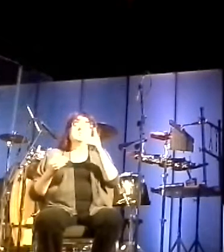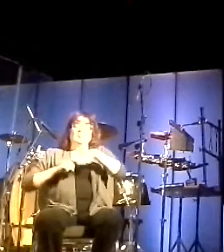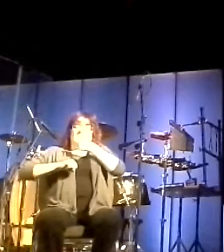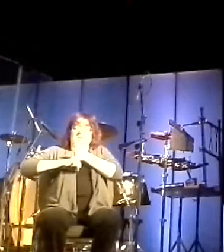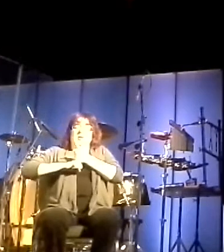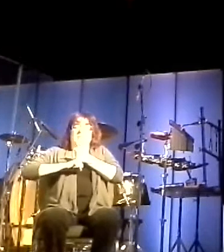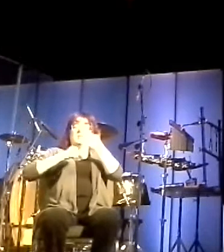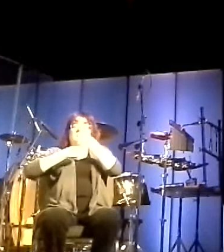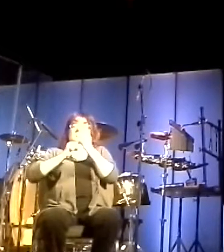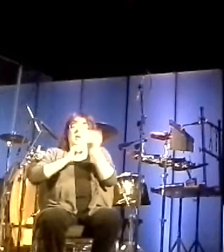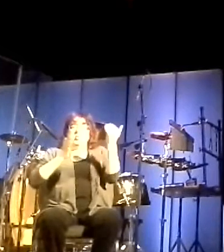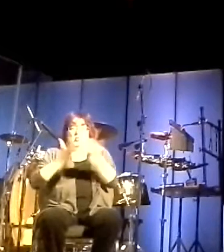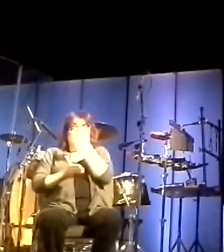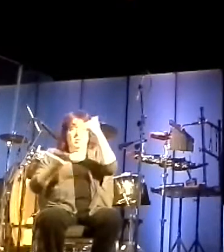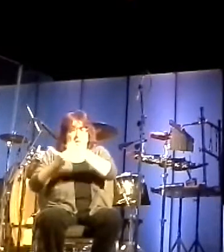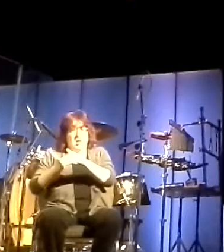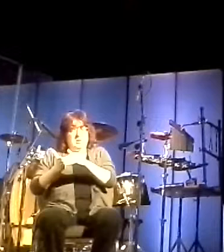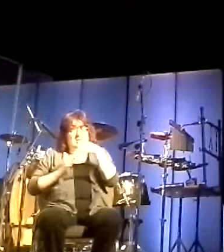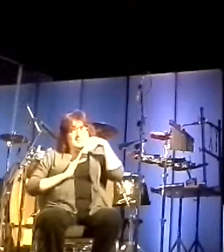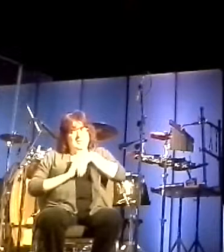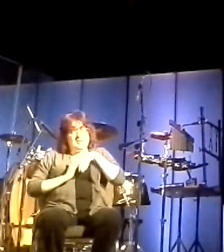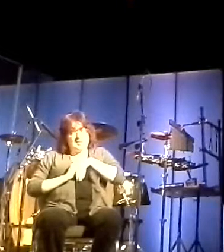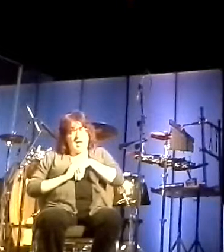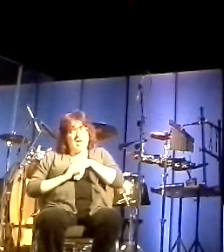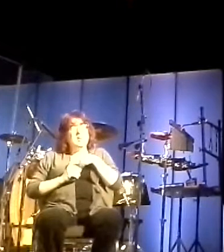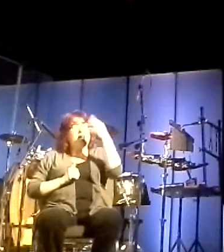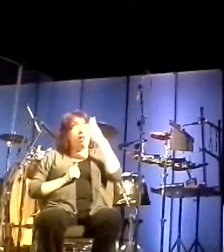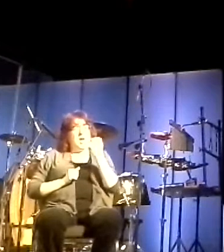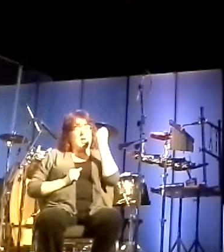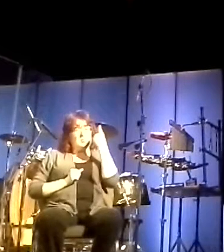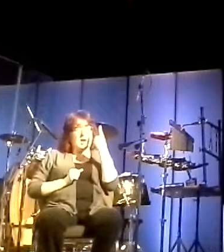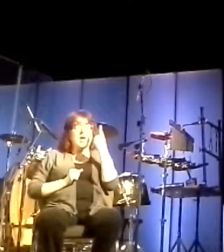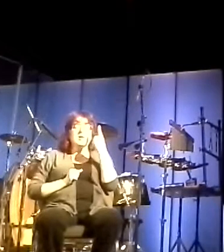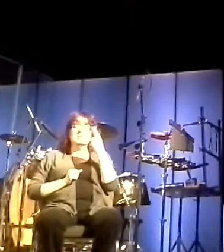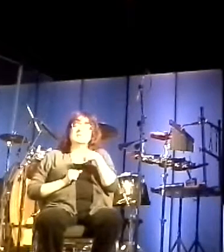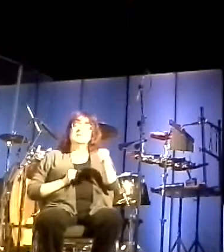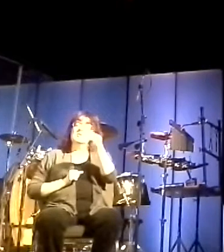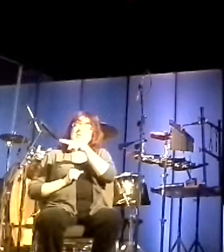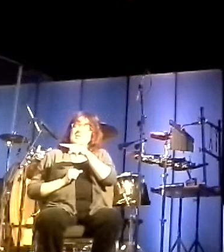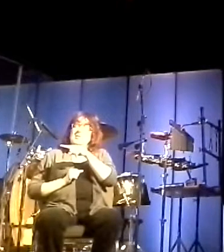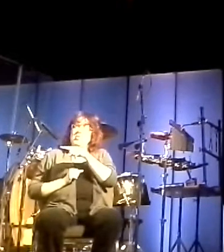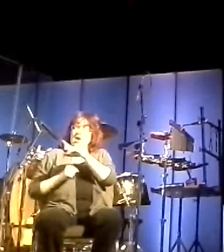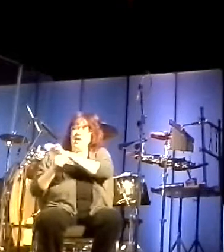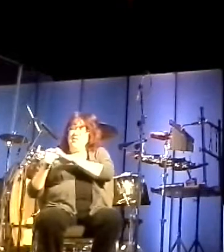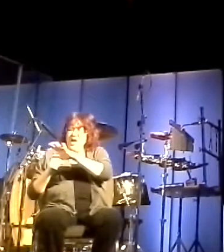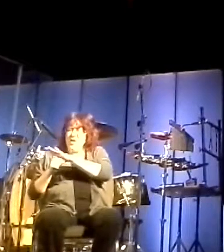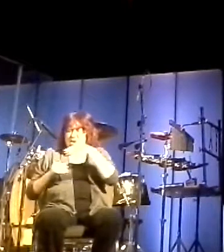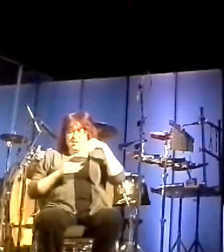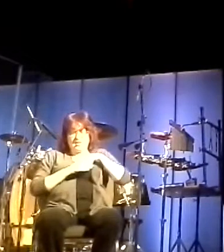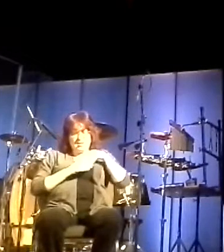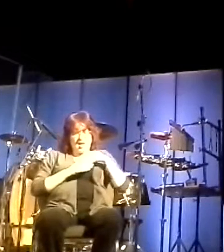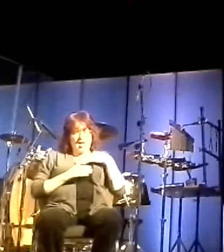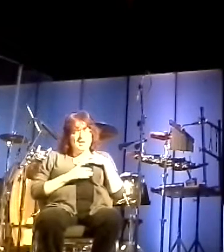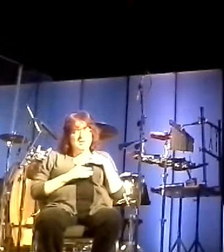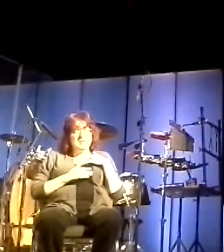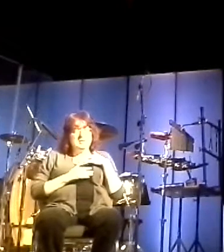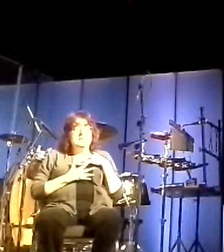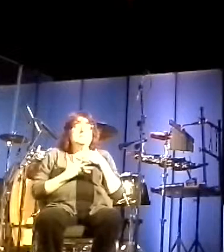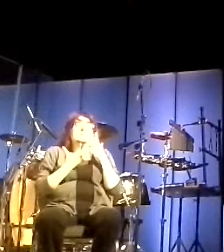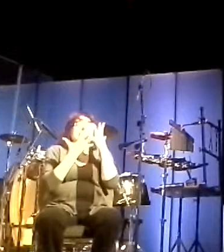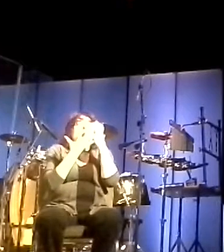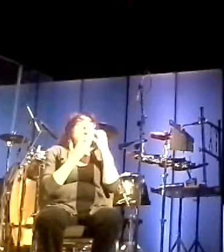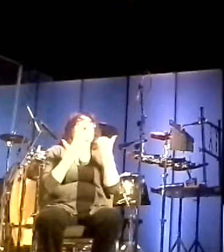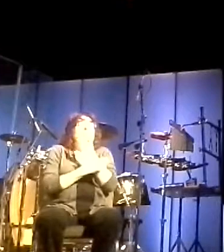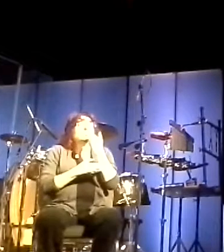made to be recreated? What if deep down inside you, God understands that you have places and areas of your heart where you are desperate